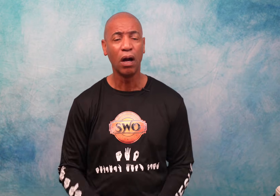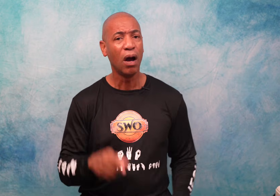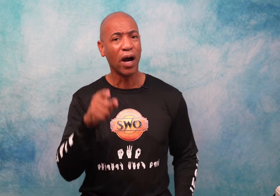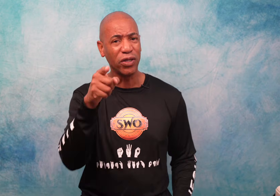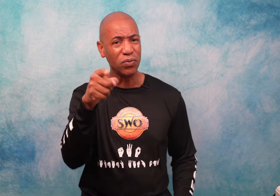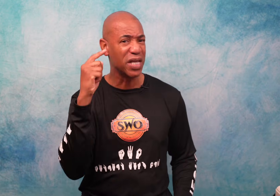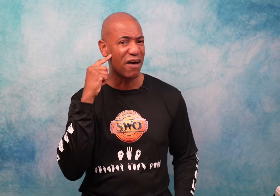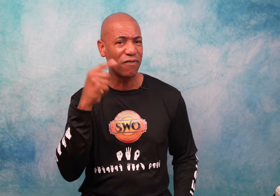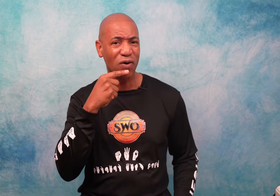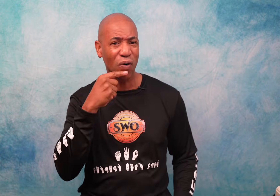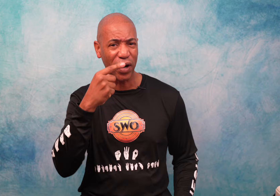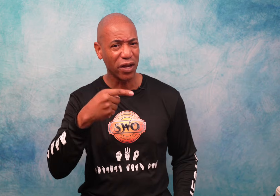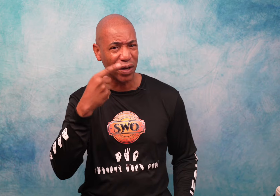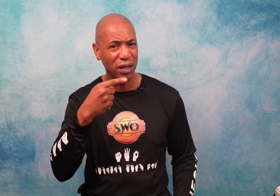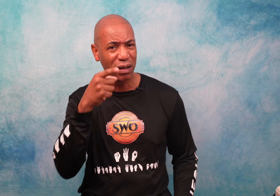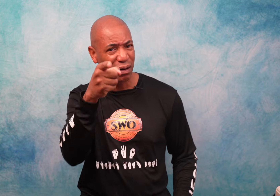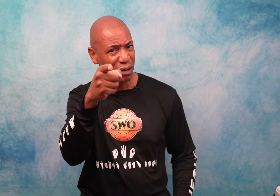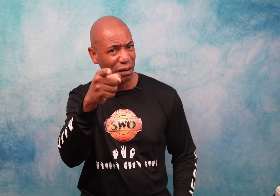Are you deaf or hearing?